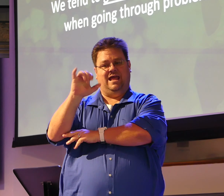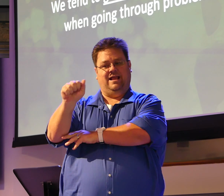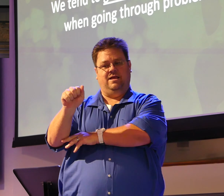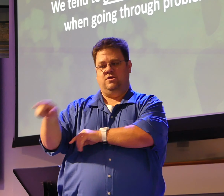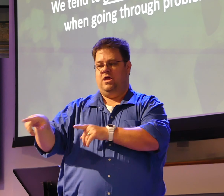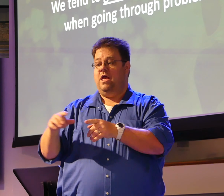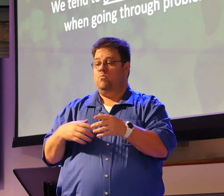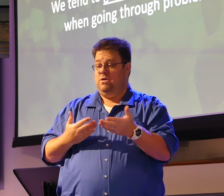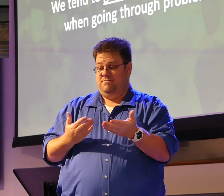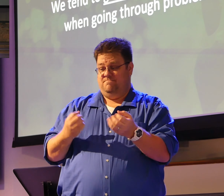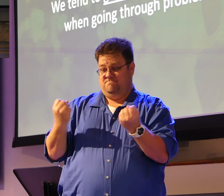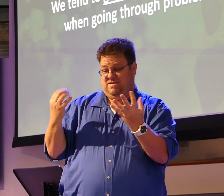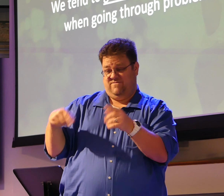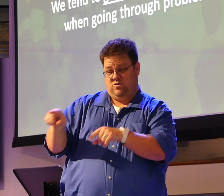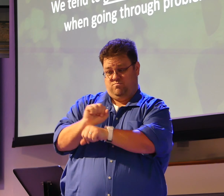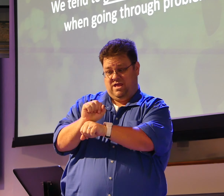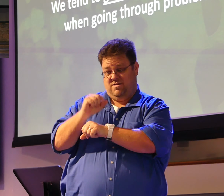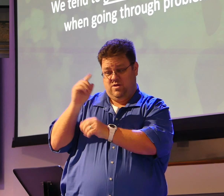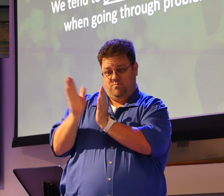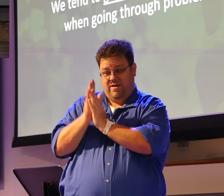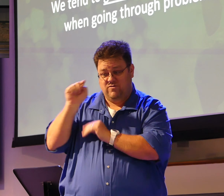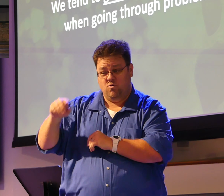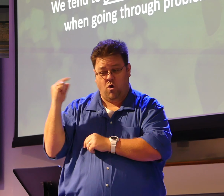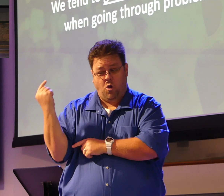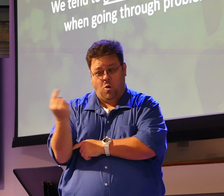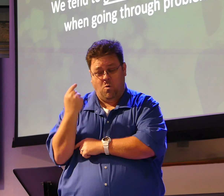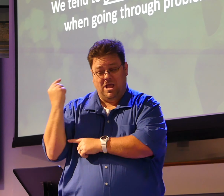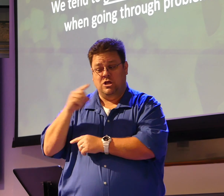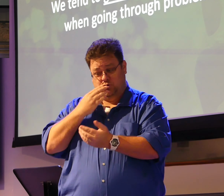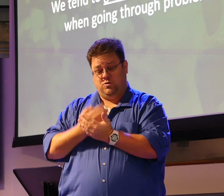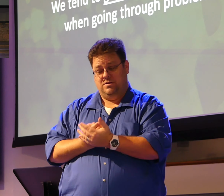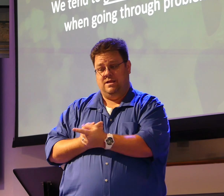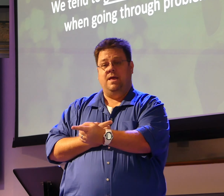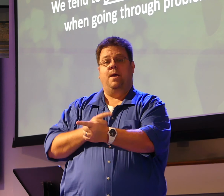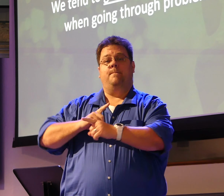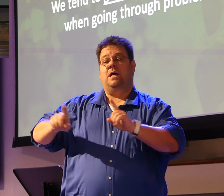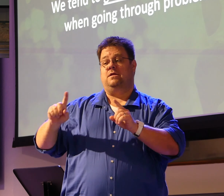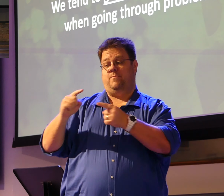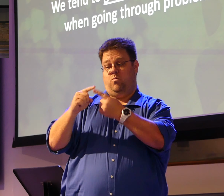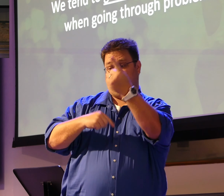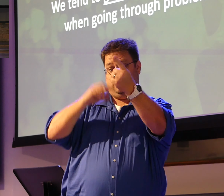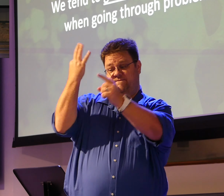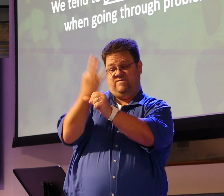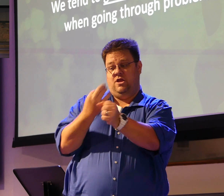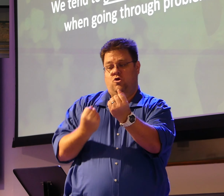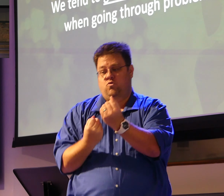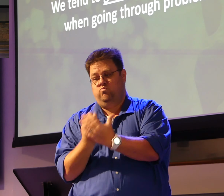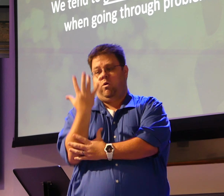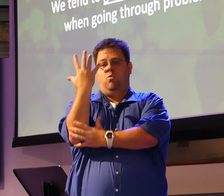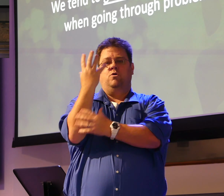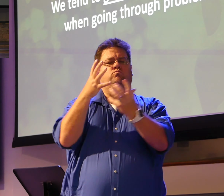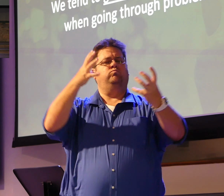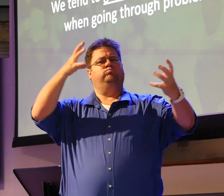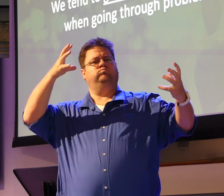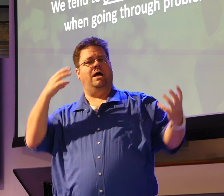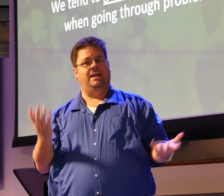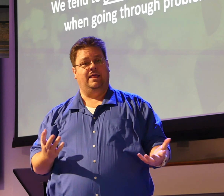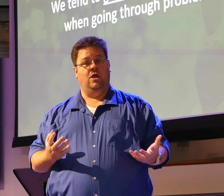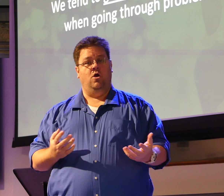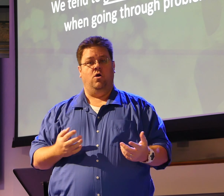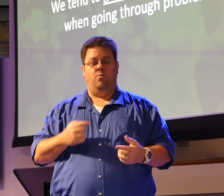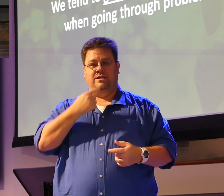look what he says about them he says we are bound to thank god always for you brothers as it's fitting he says number one because your faith is growing